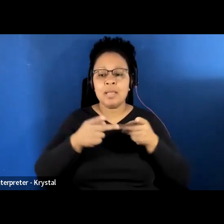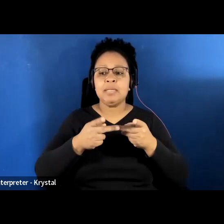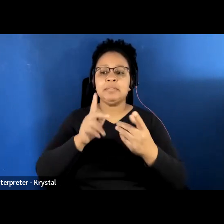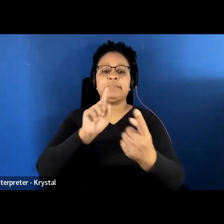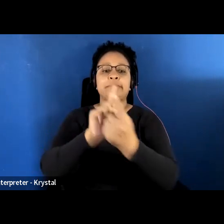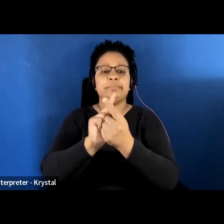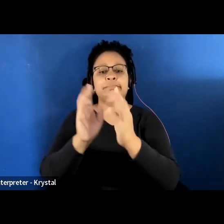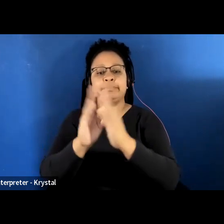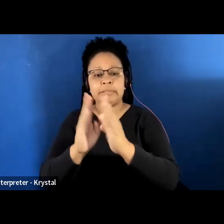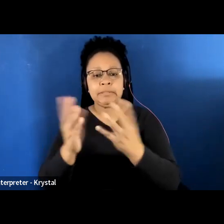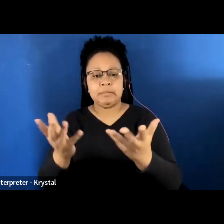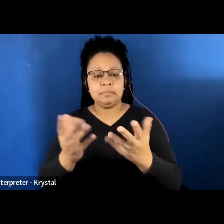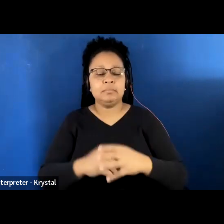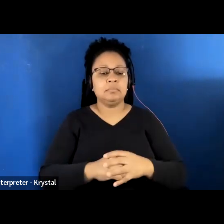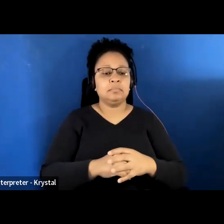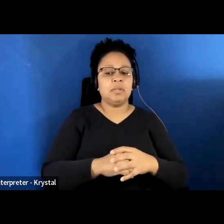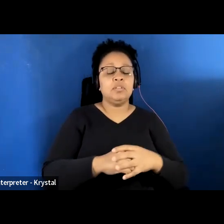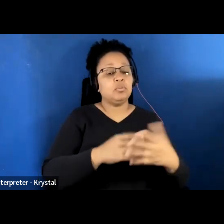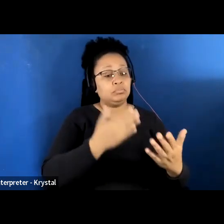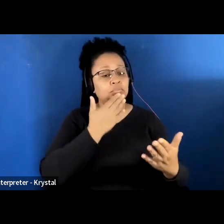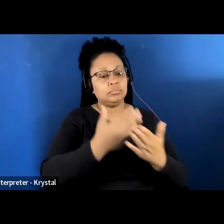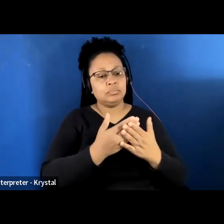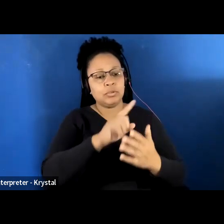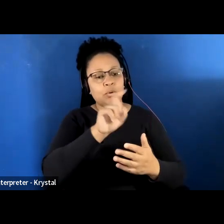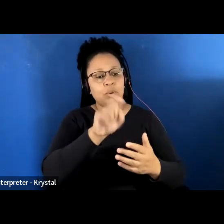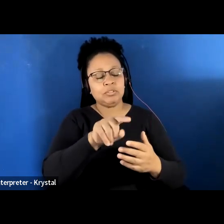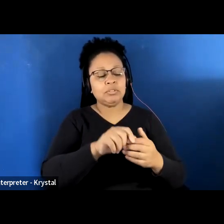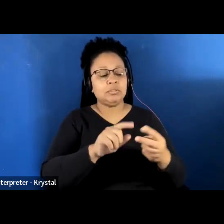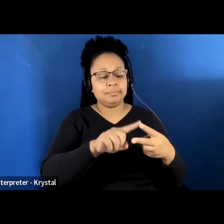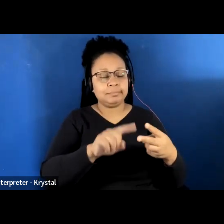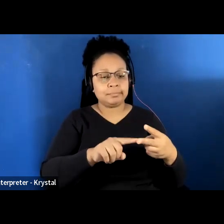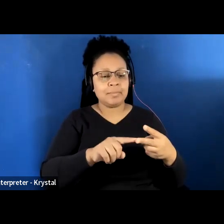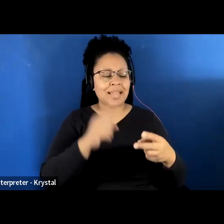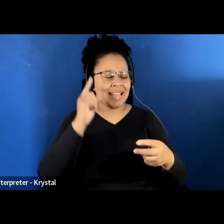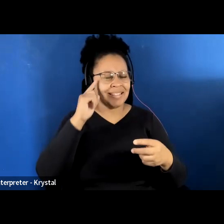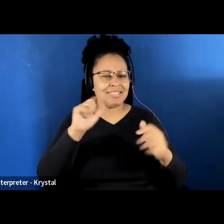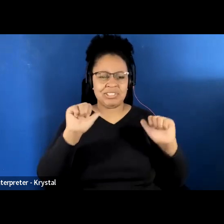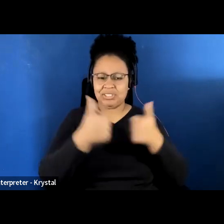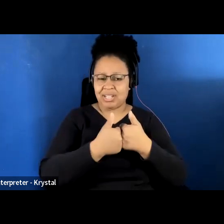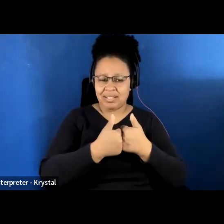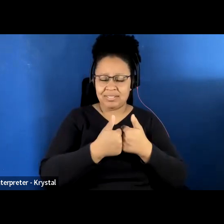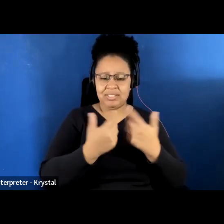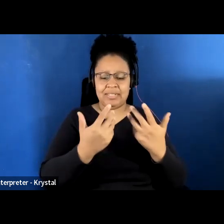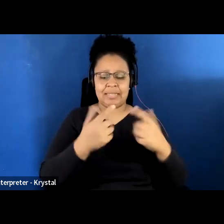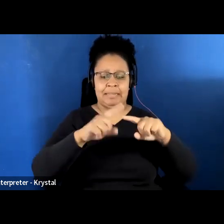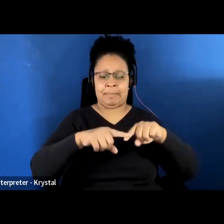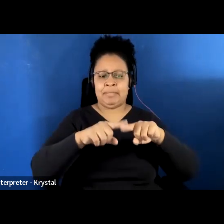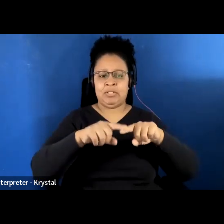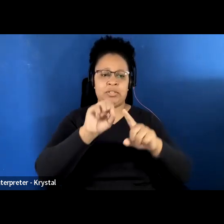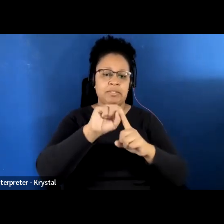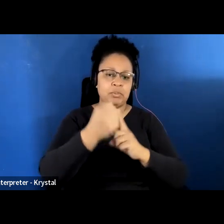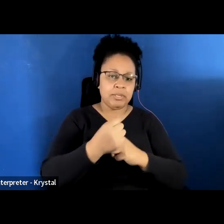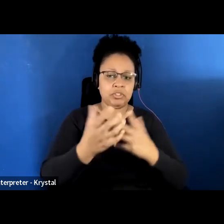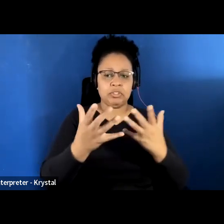and it's really challenging. I think it depends on the situation as far as wearing